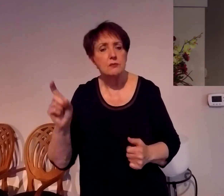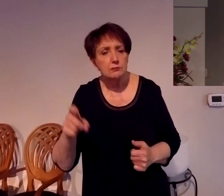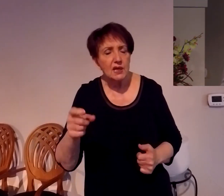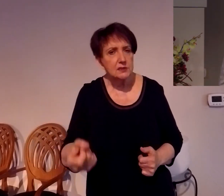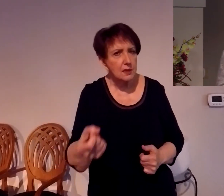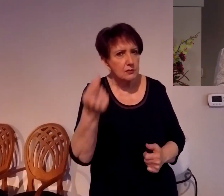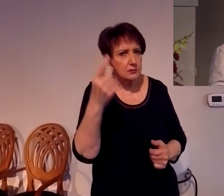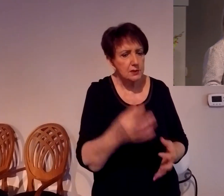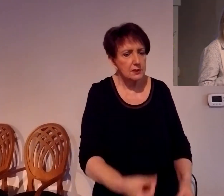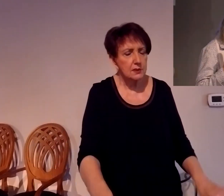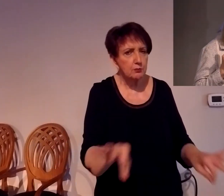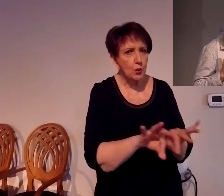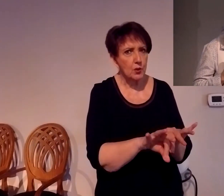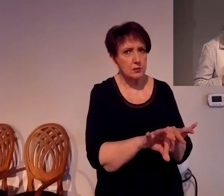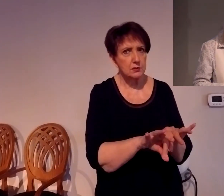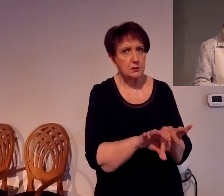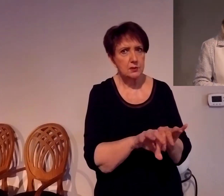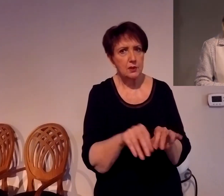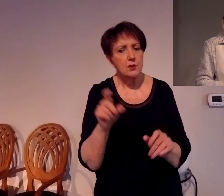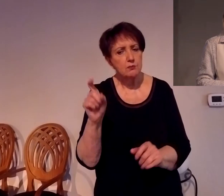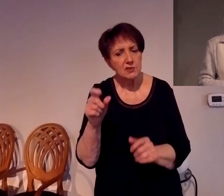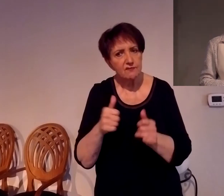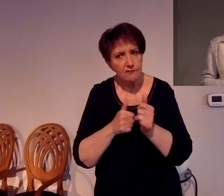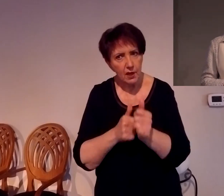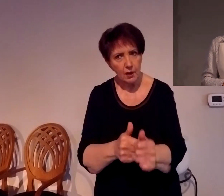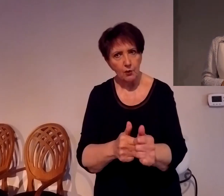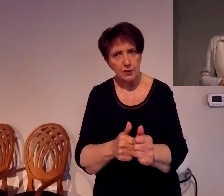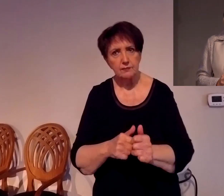the importance of it, and we must follow it.